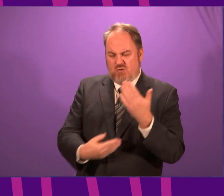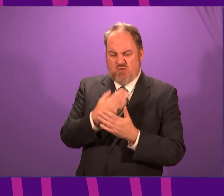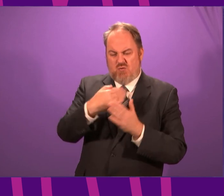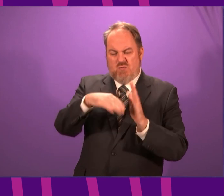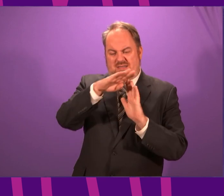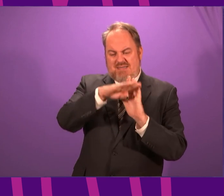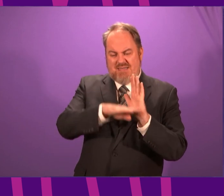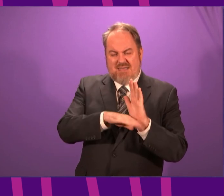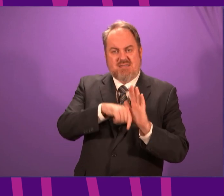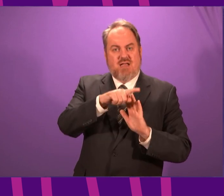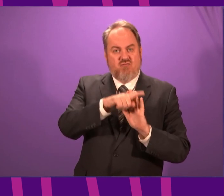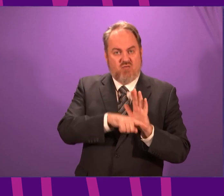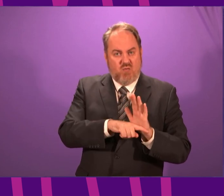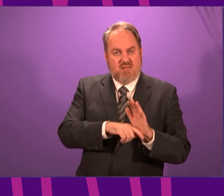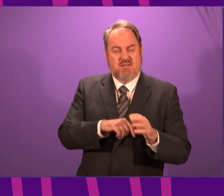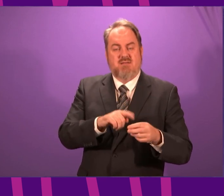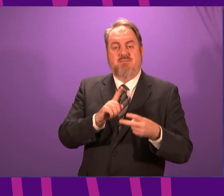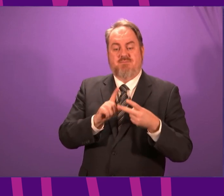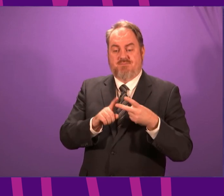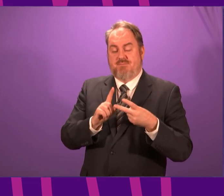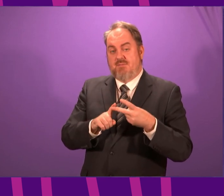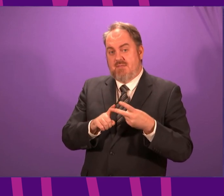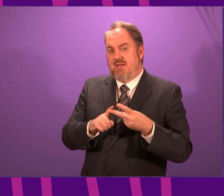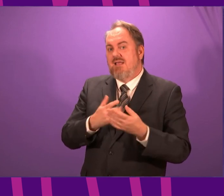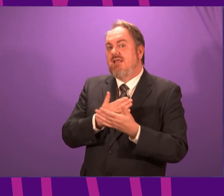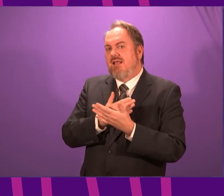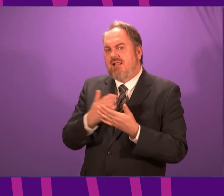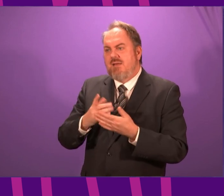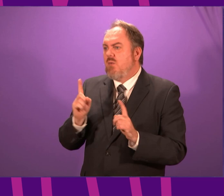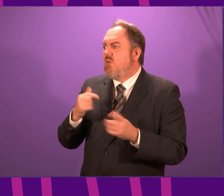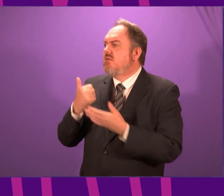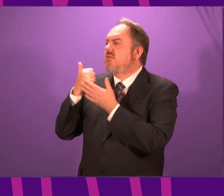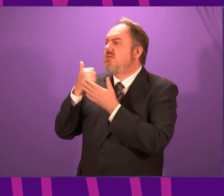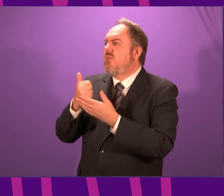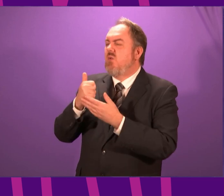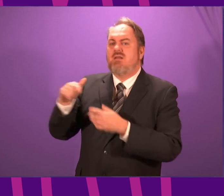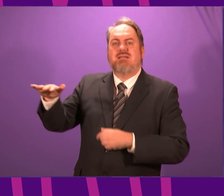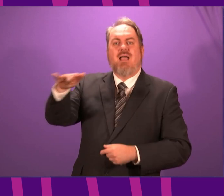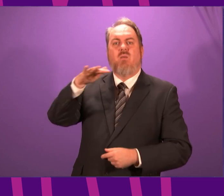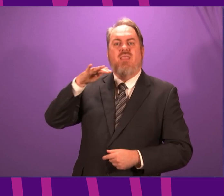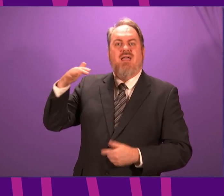restrictions. Secondly, clarity over what support is available to them and